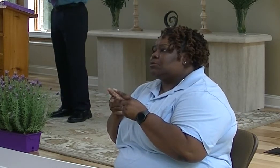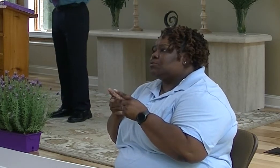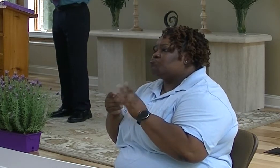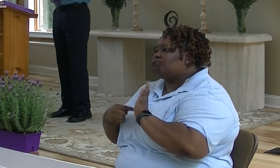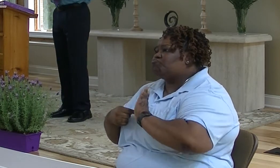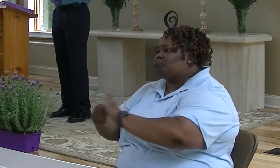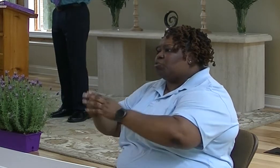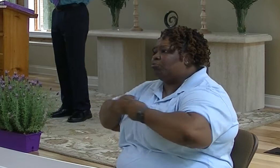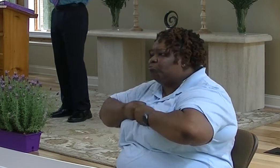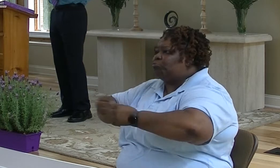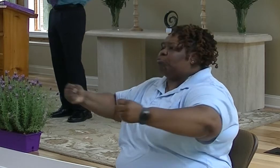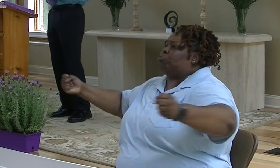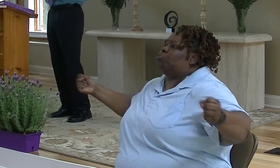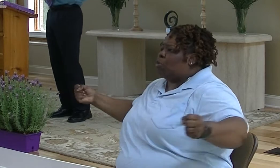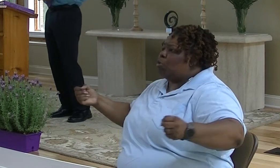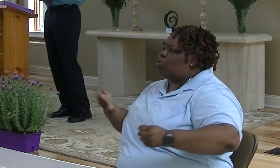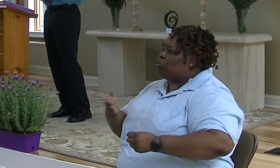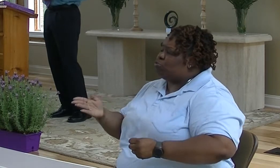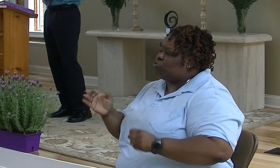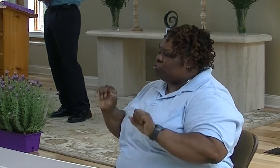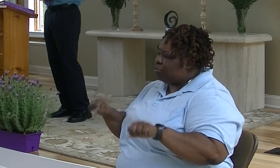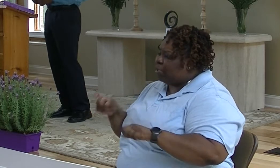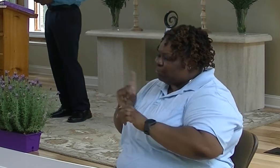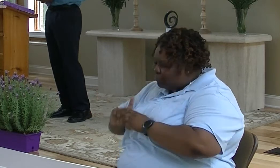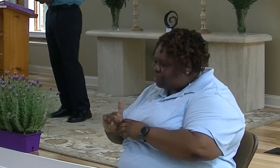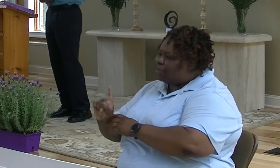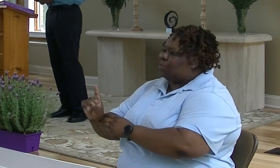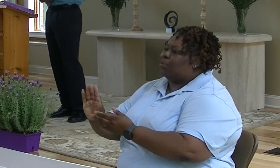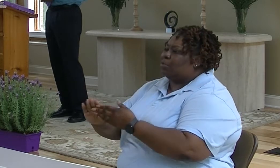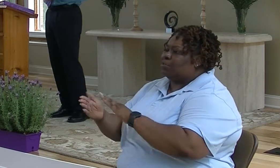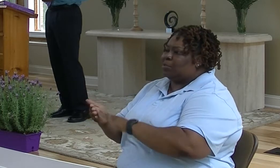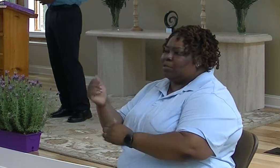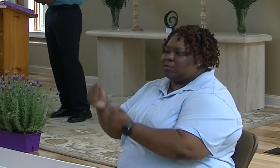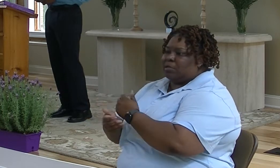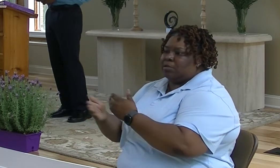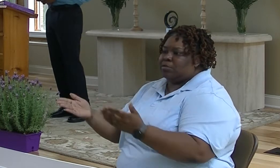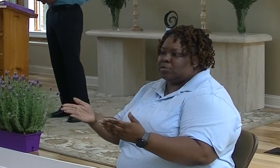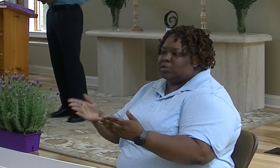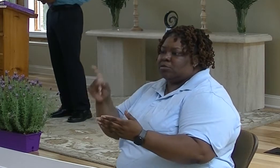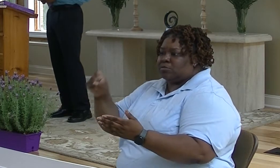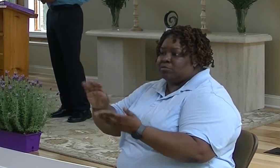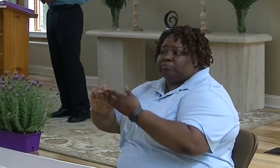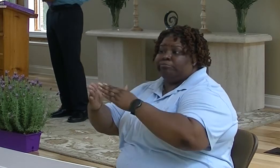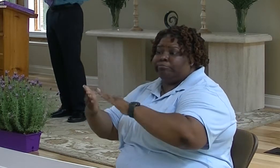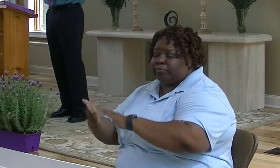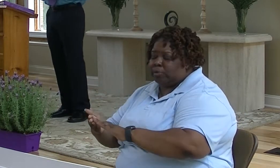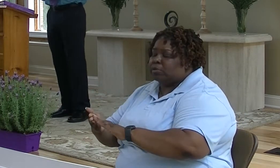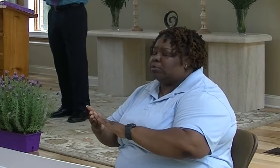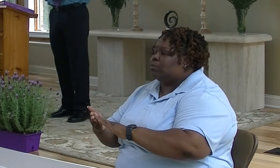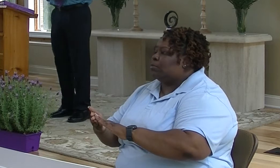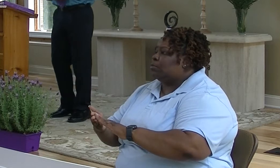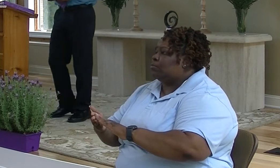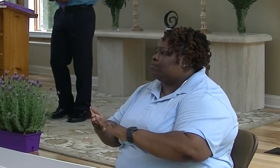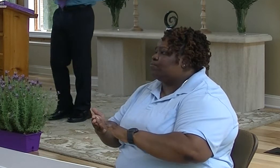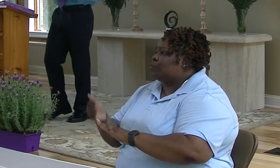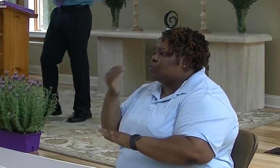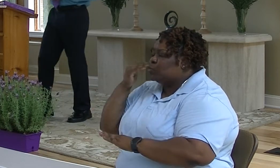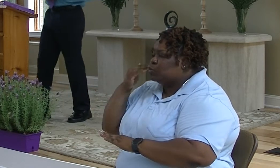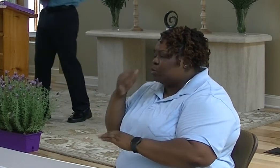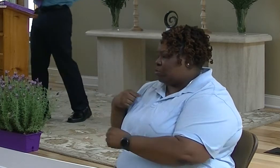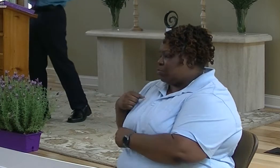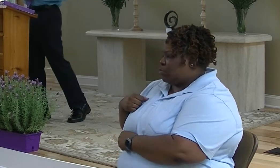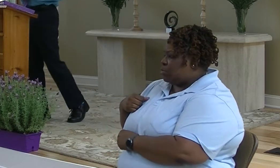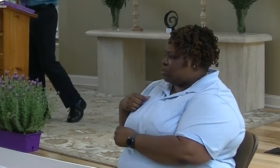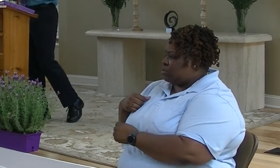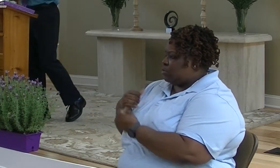all that you can actually step forward and be all that you are to be. What is the military line? Be all you